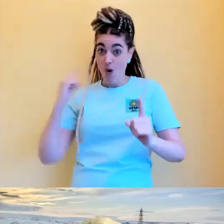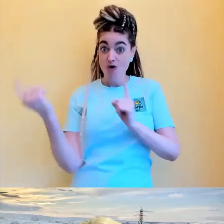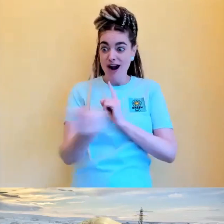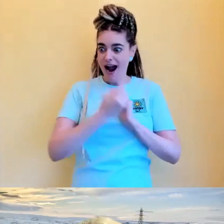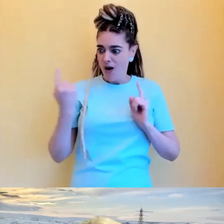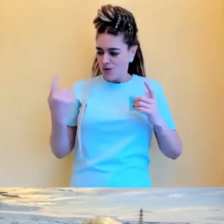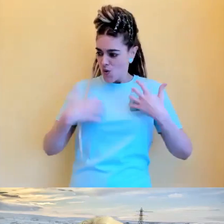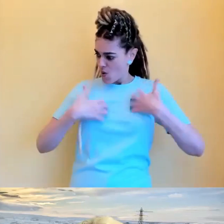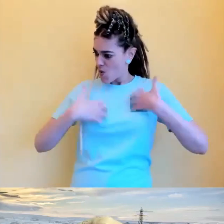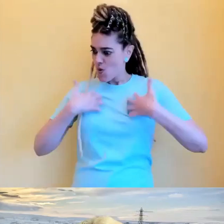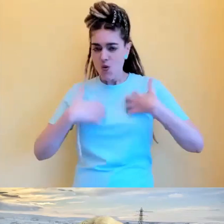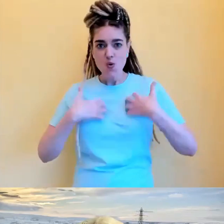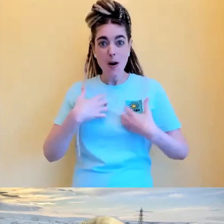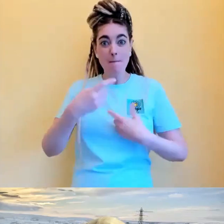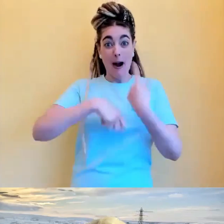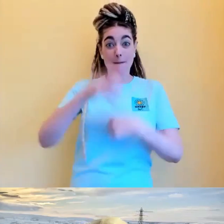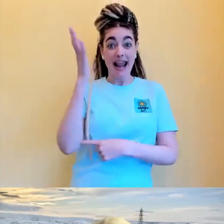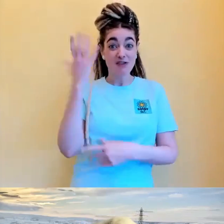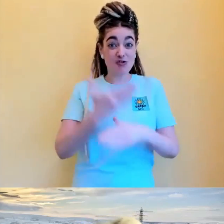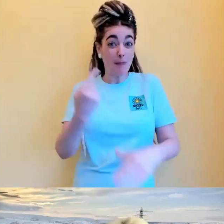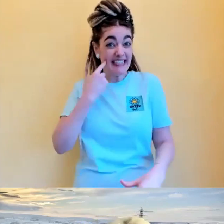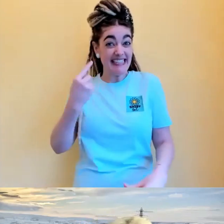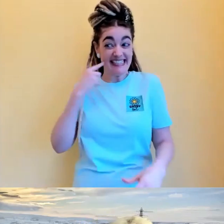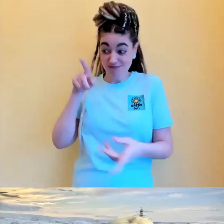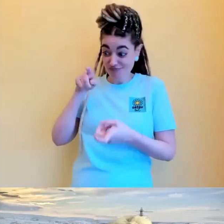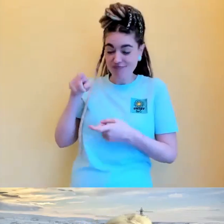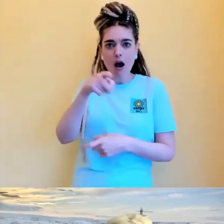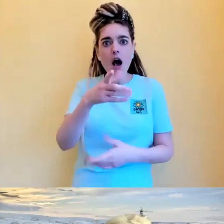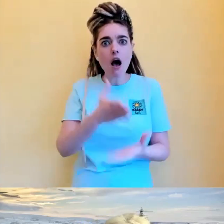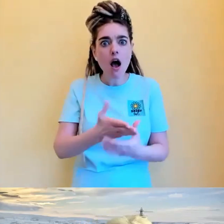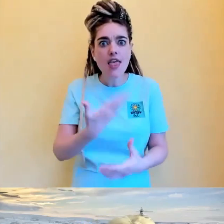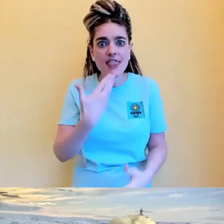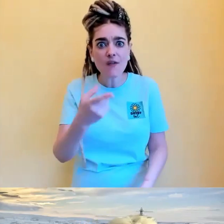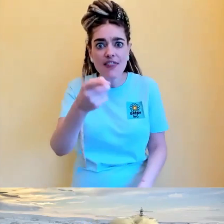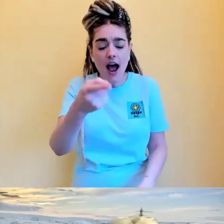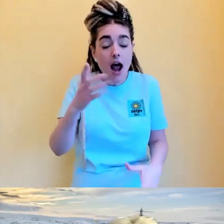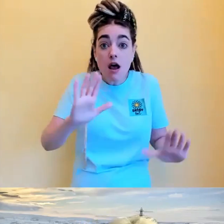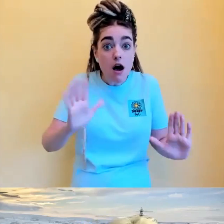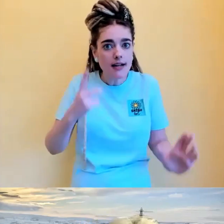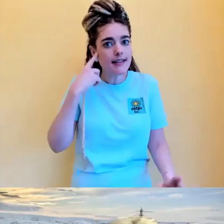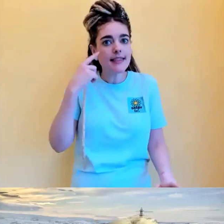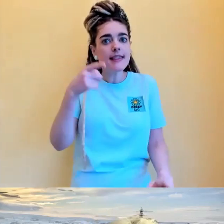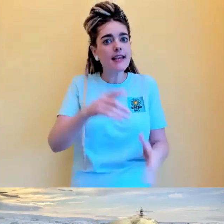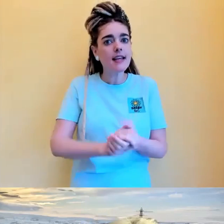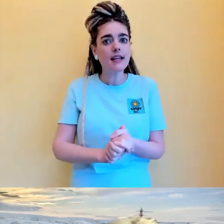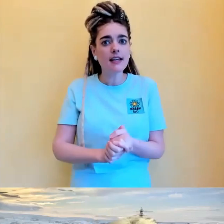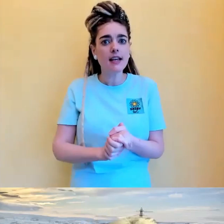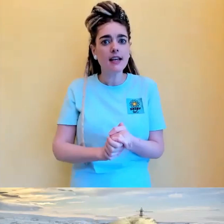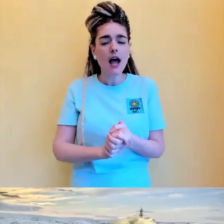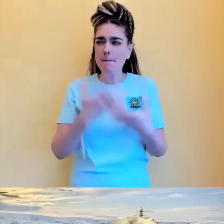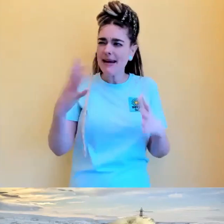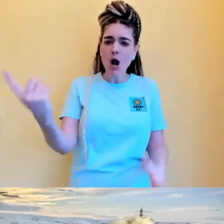easier. No, thank you for that. No, I did speak, but I was approached